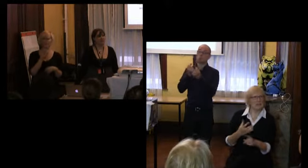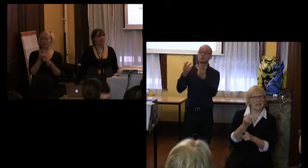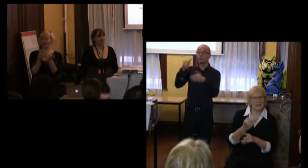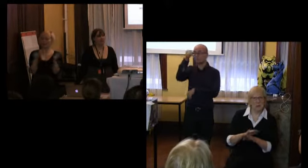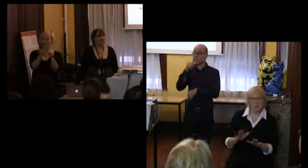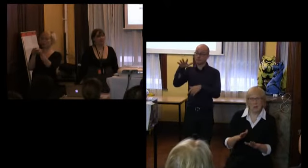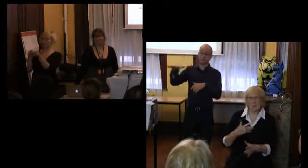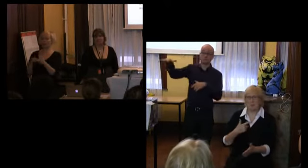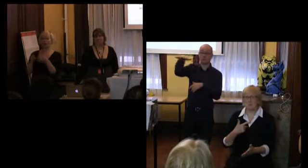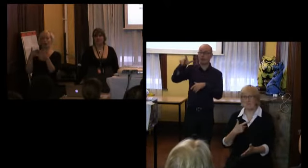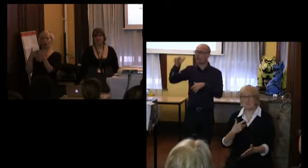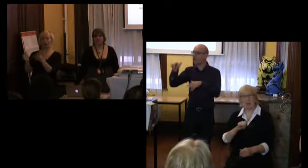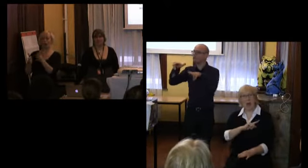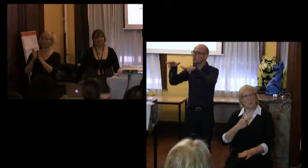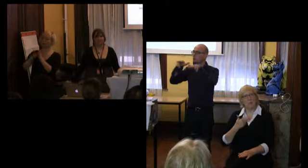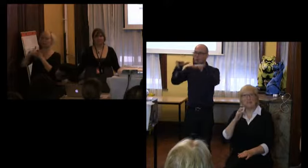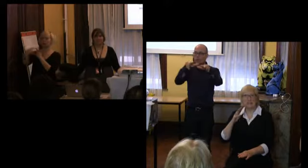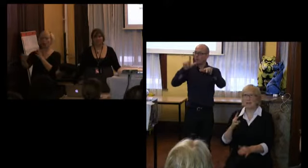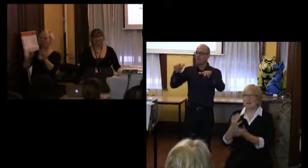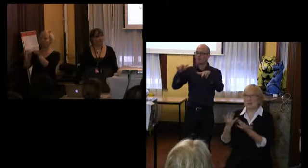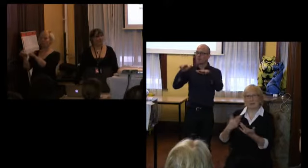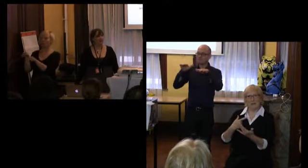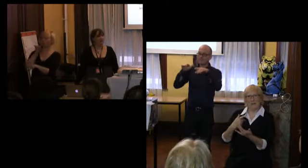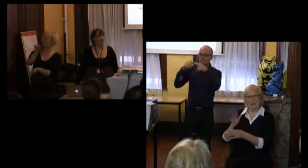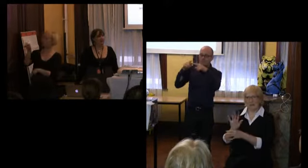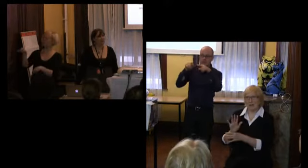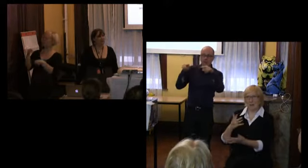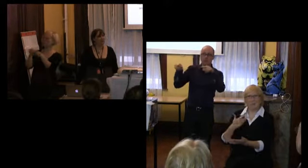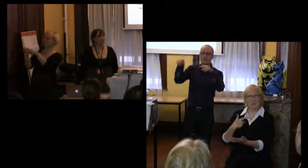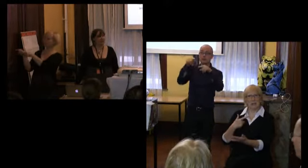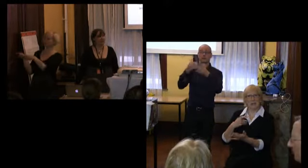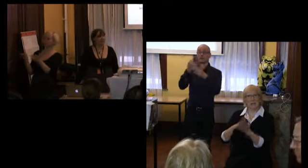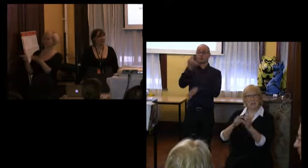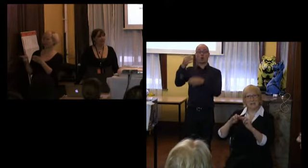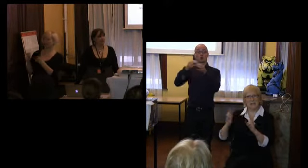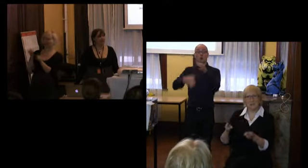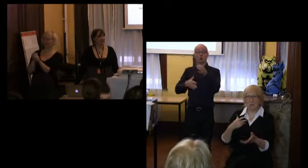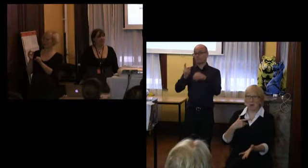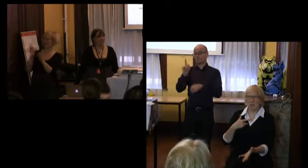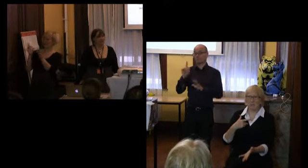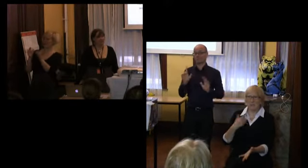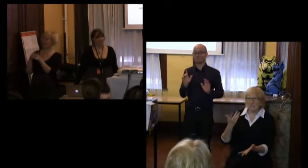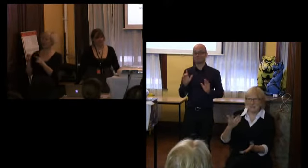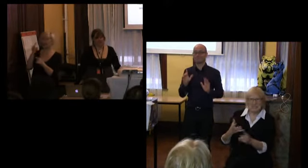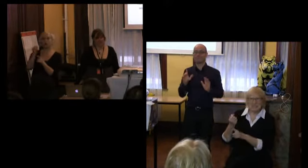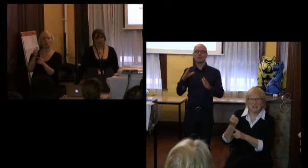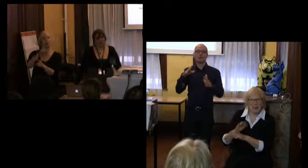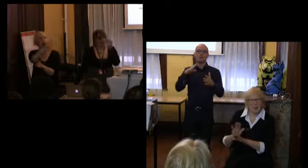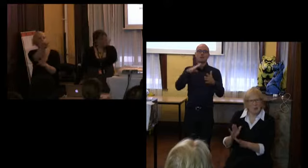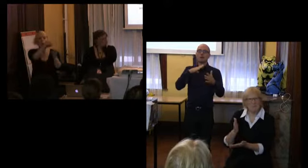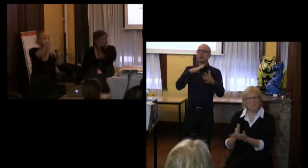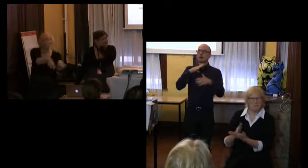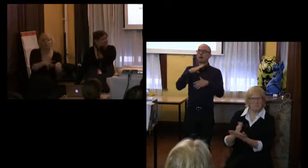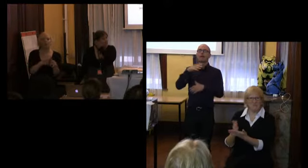in sign language, but that doesn't mean it's the only solution, or that there's not